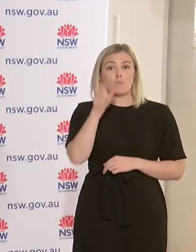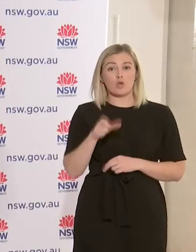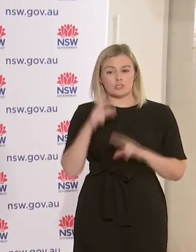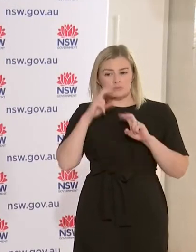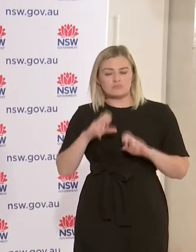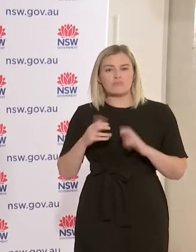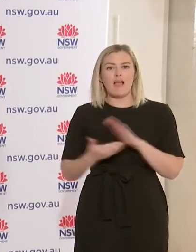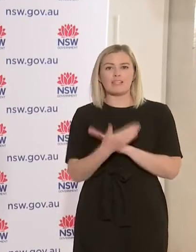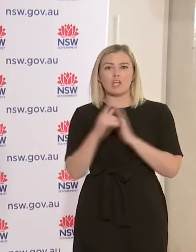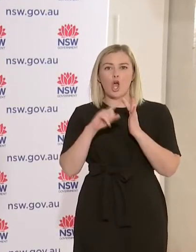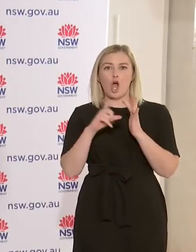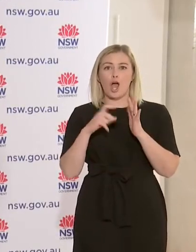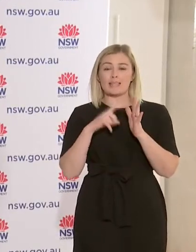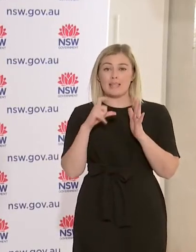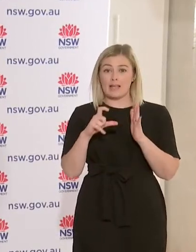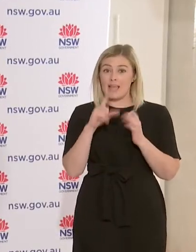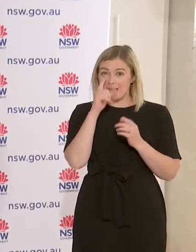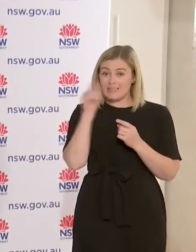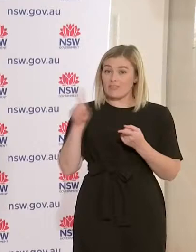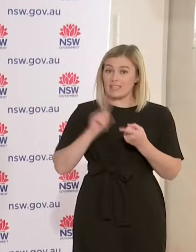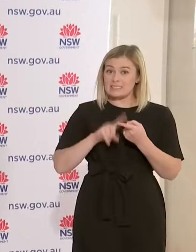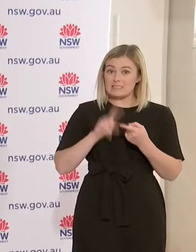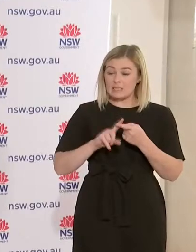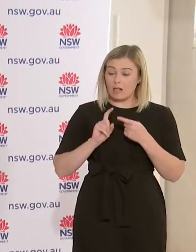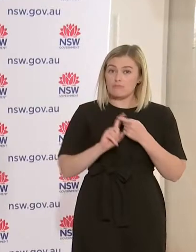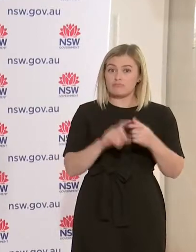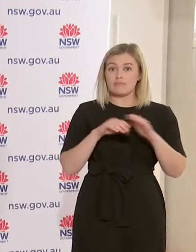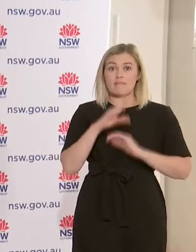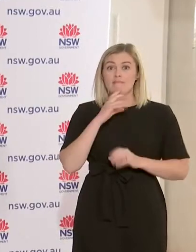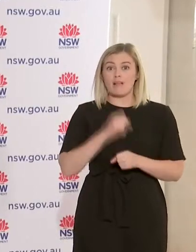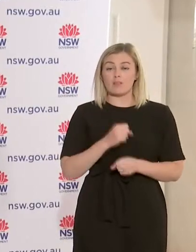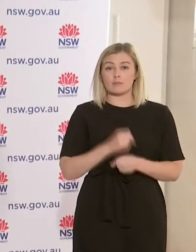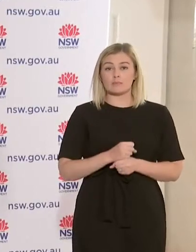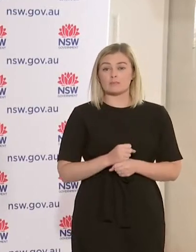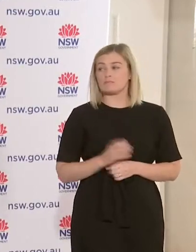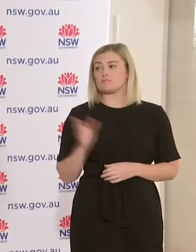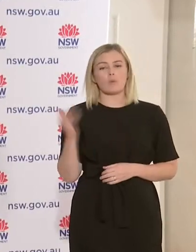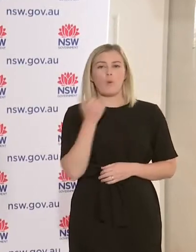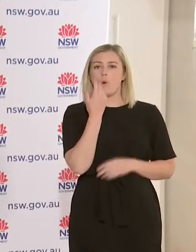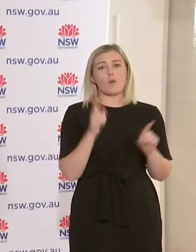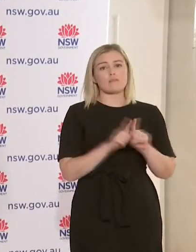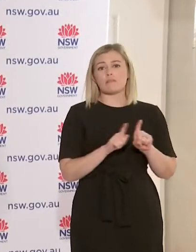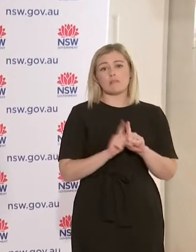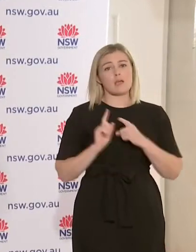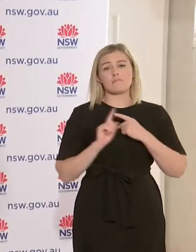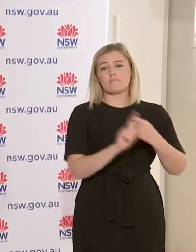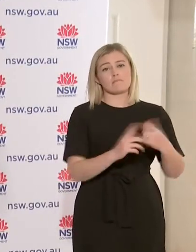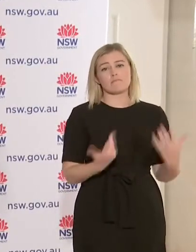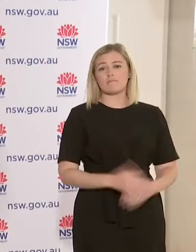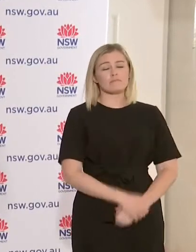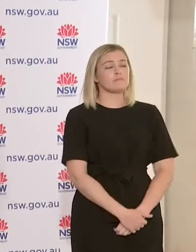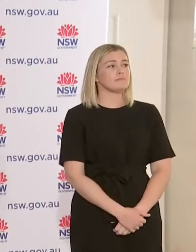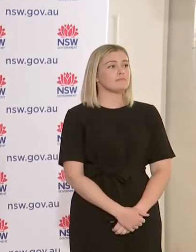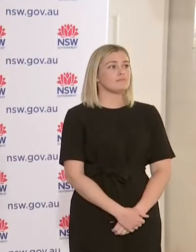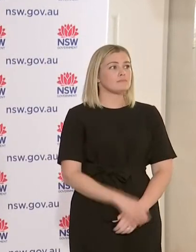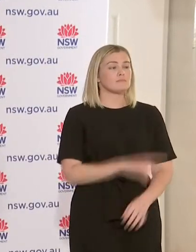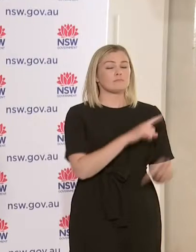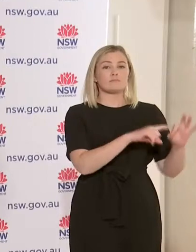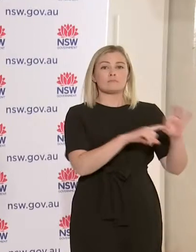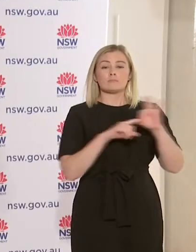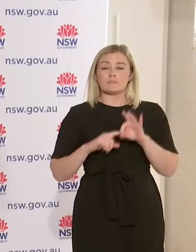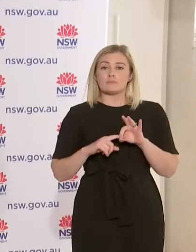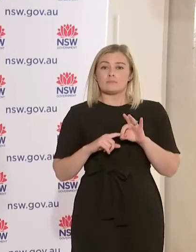not? Nothing has changed in relation to that matter. Do you believe that the public has a right to know if